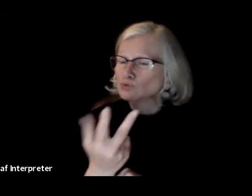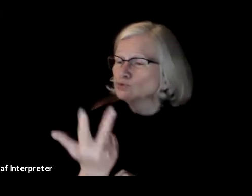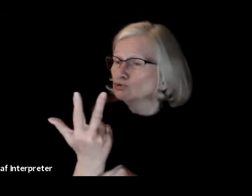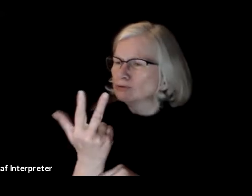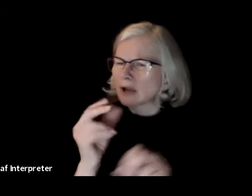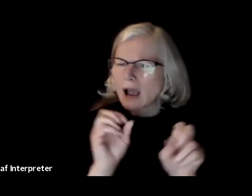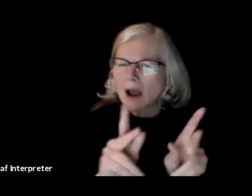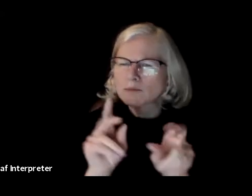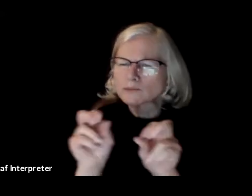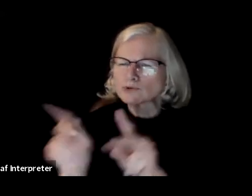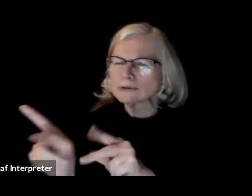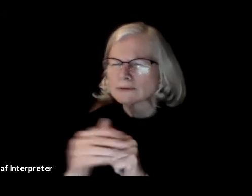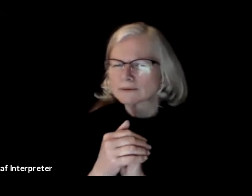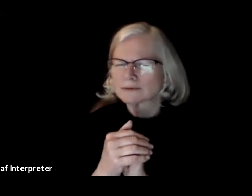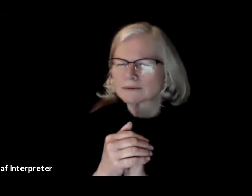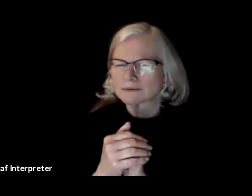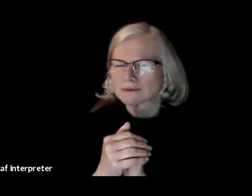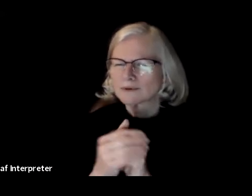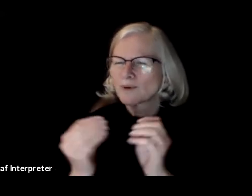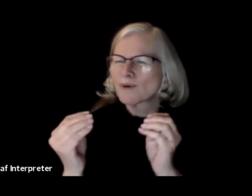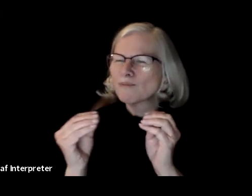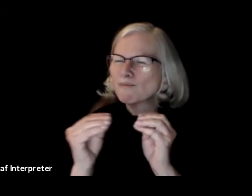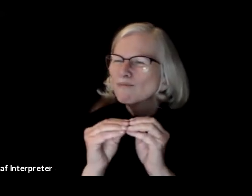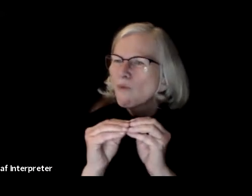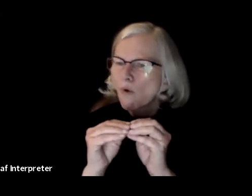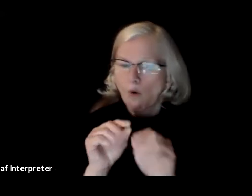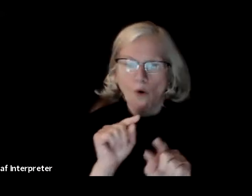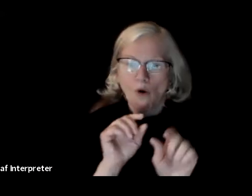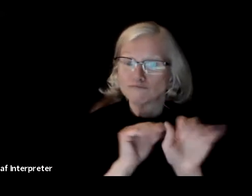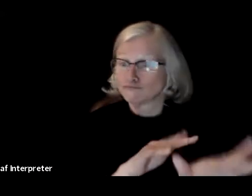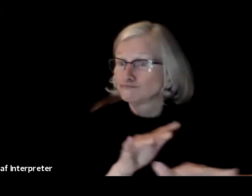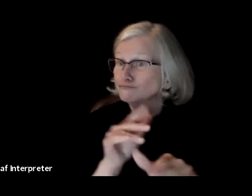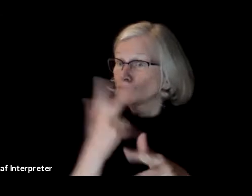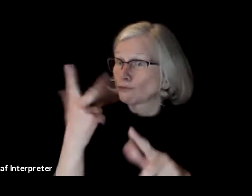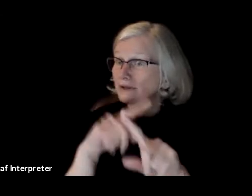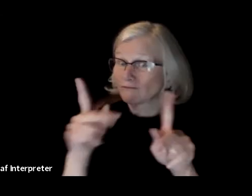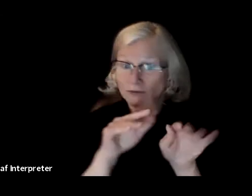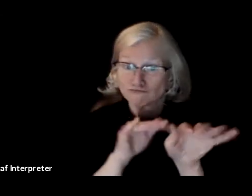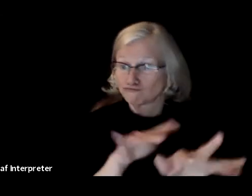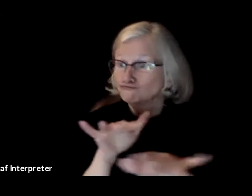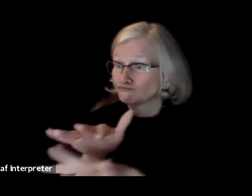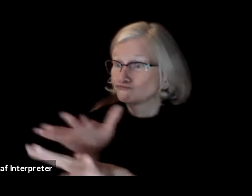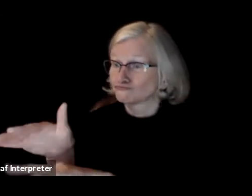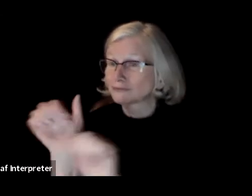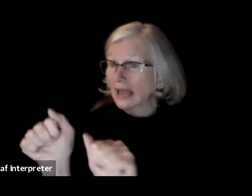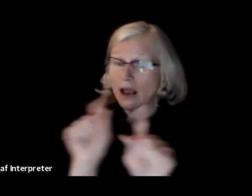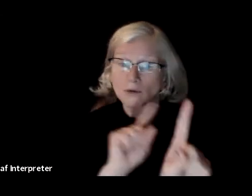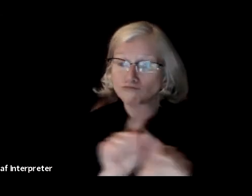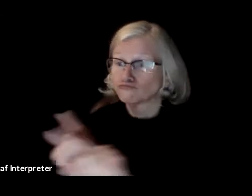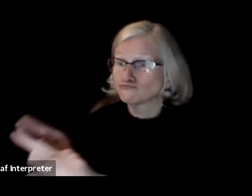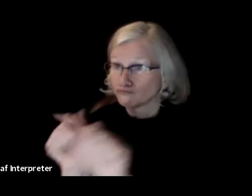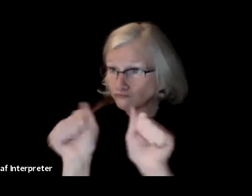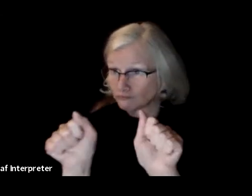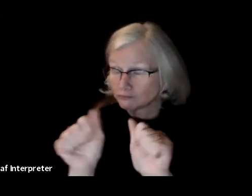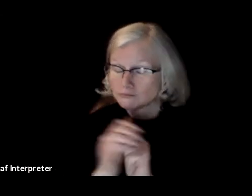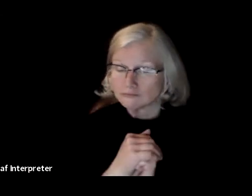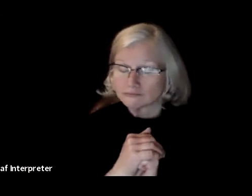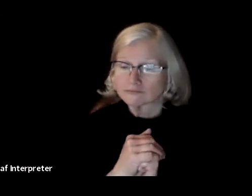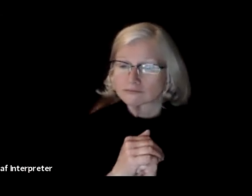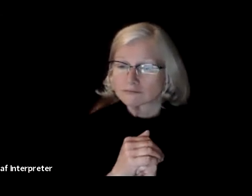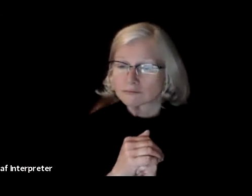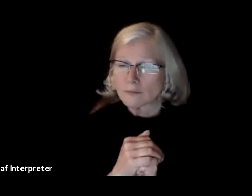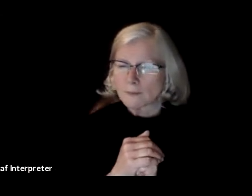in our staff for each clinic. And I would need to close to say the same comments that the prior speakers have all